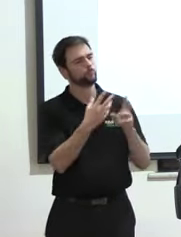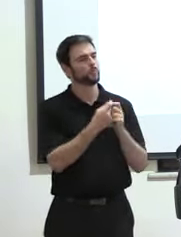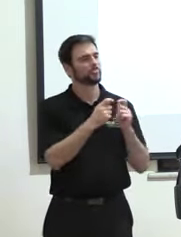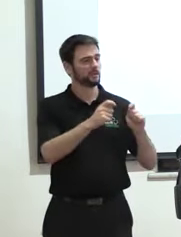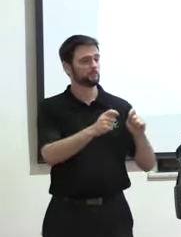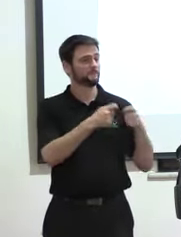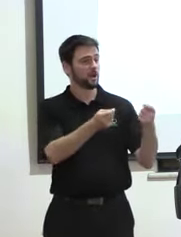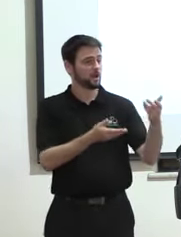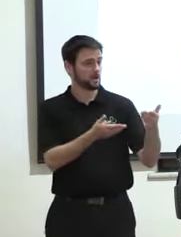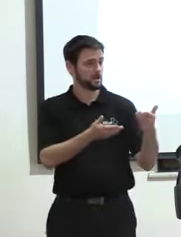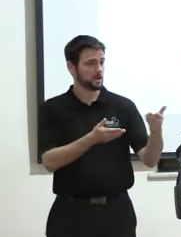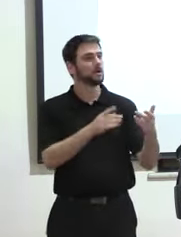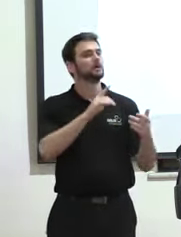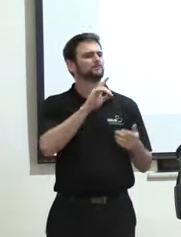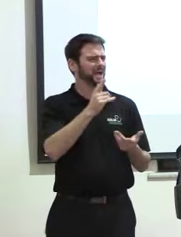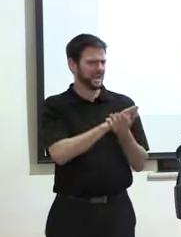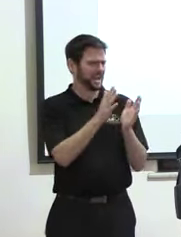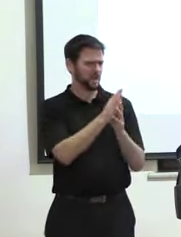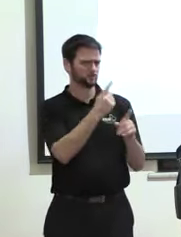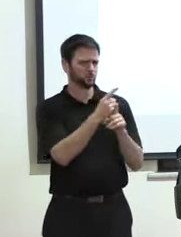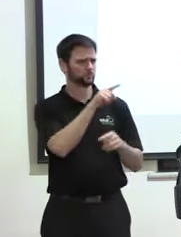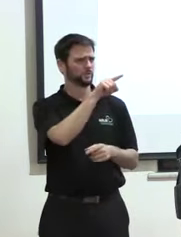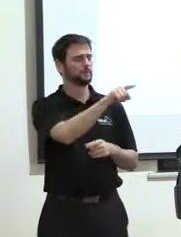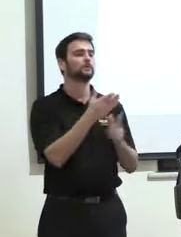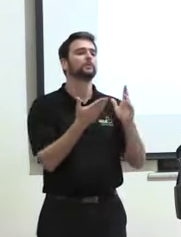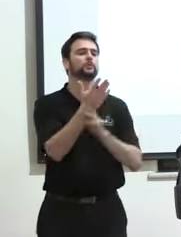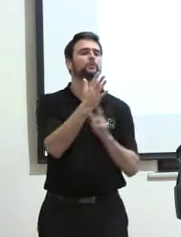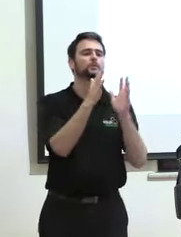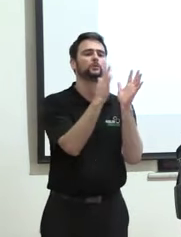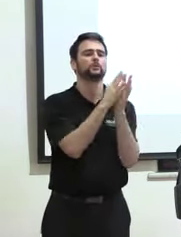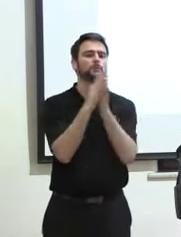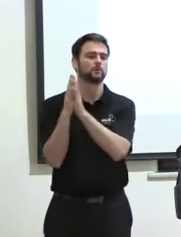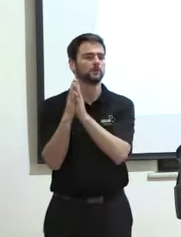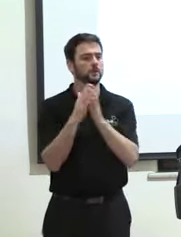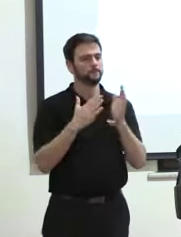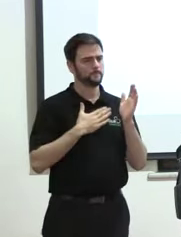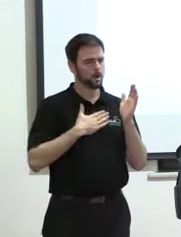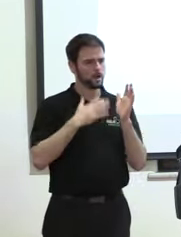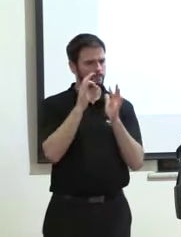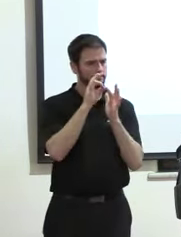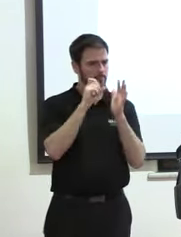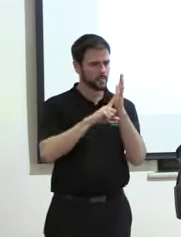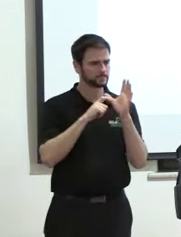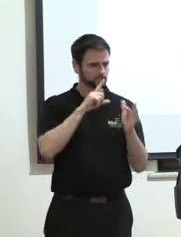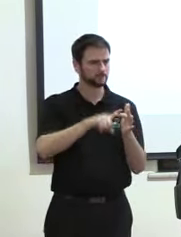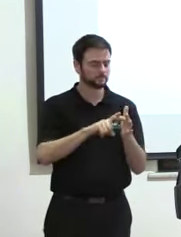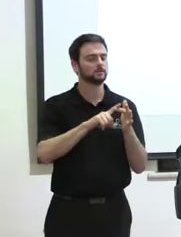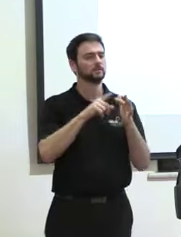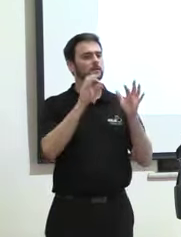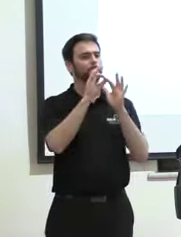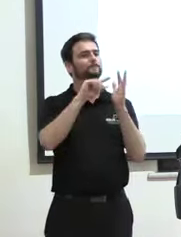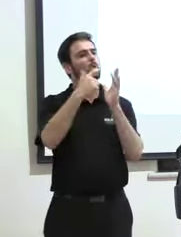the NDIS portal. It's called the My Place portal. And we're going to talk about the portal a bit more later